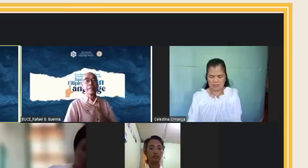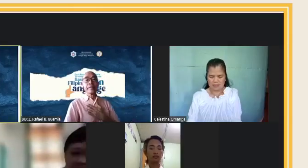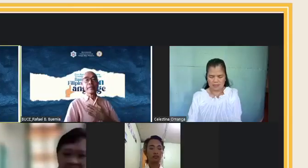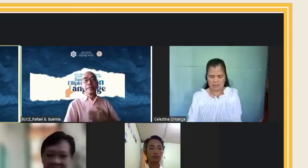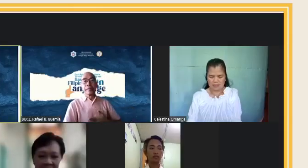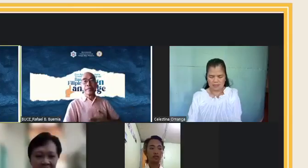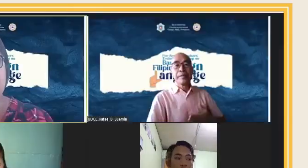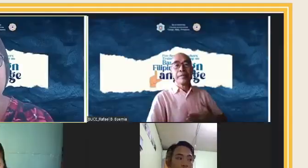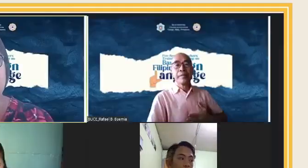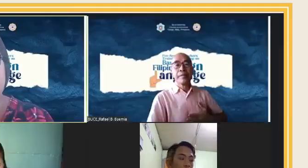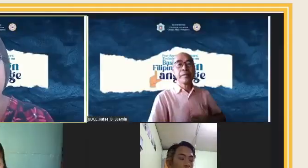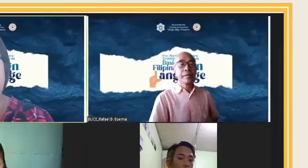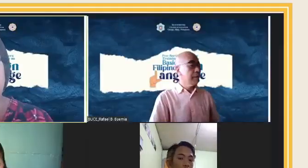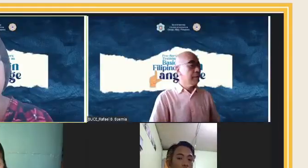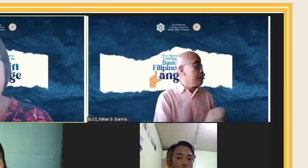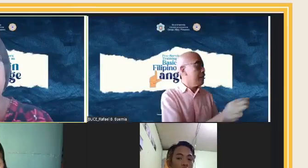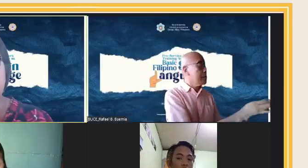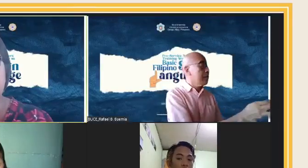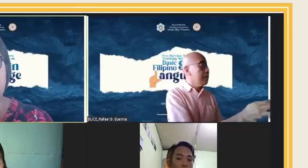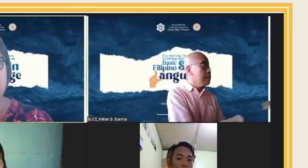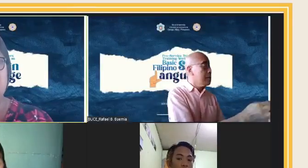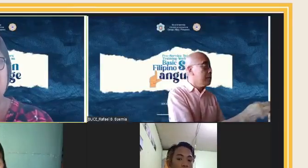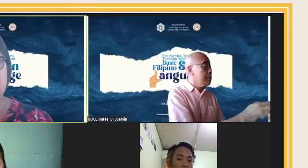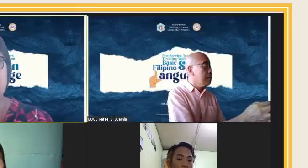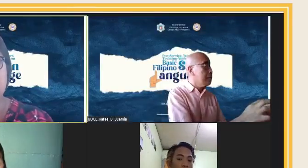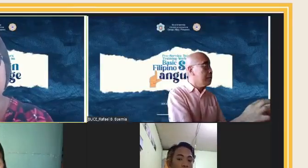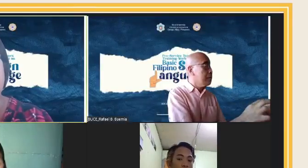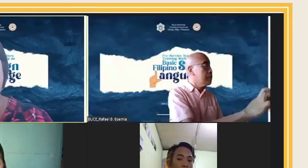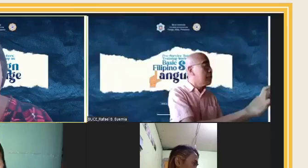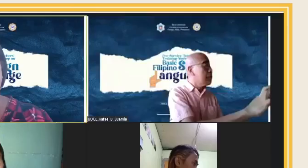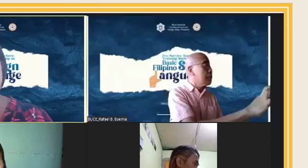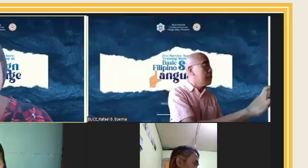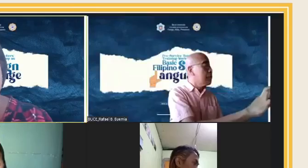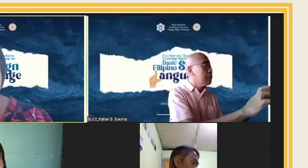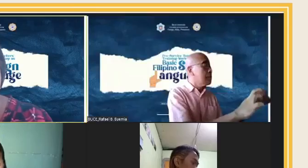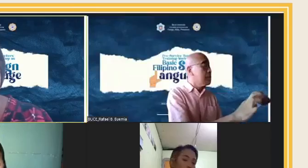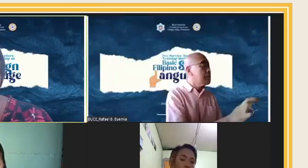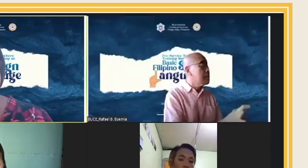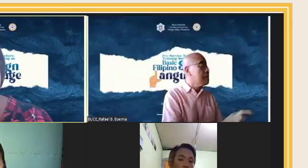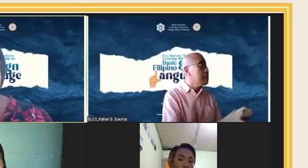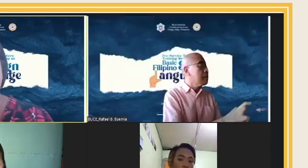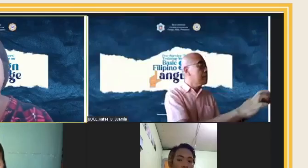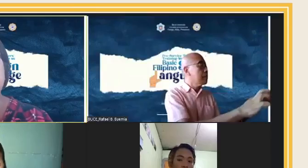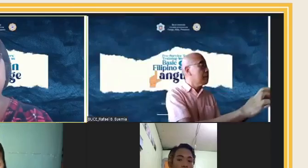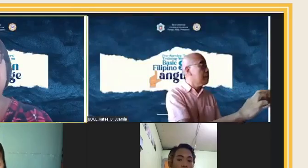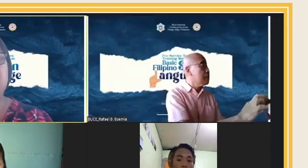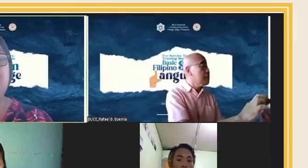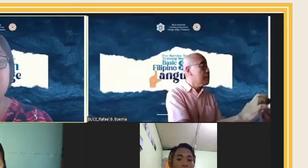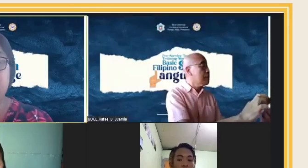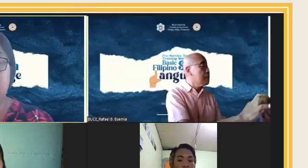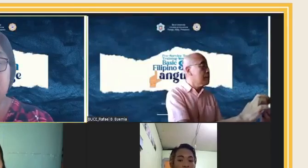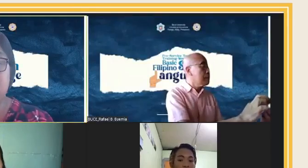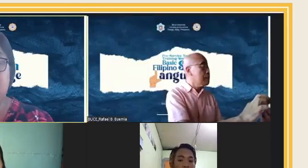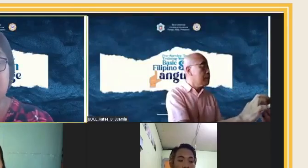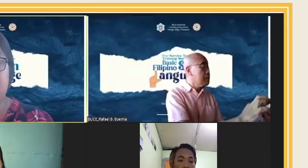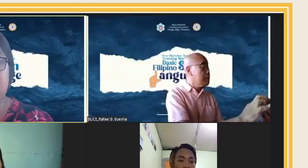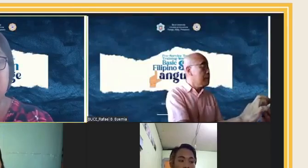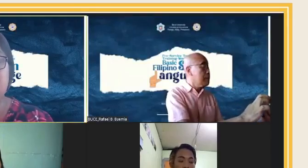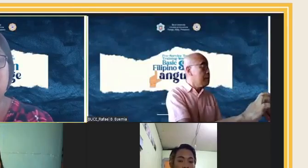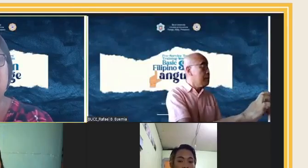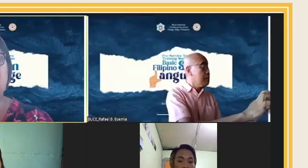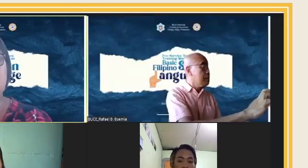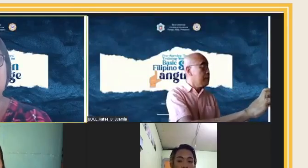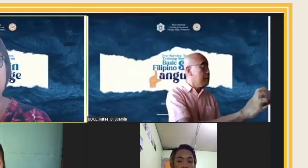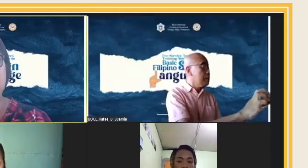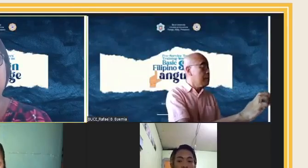the capability of the pre-service teachers along communications using the Filipino Sign